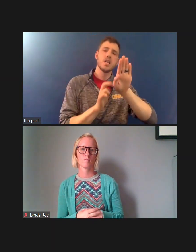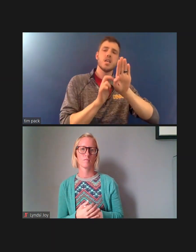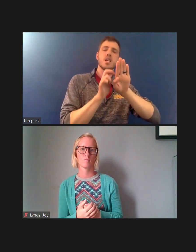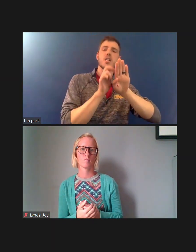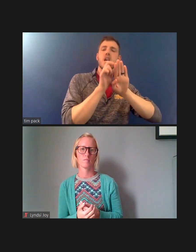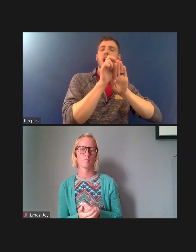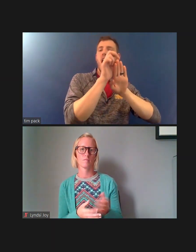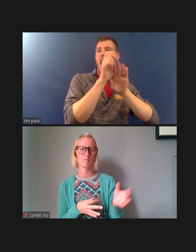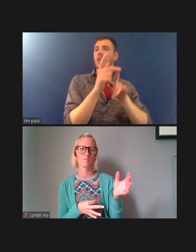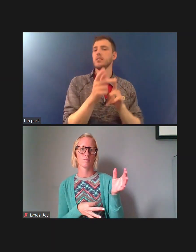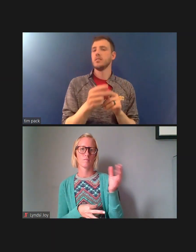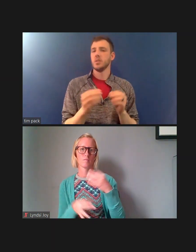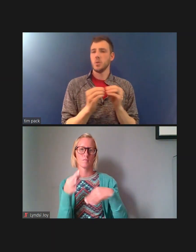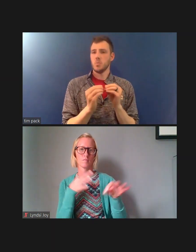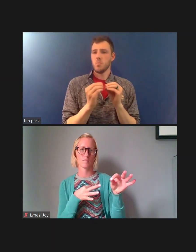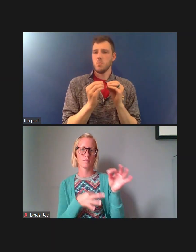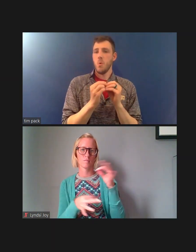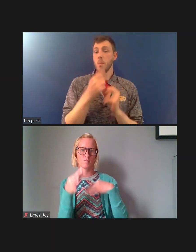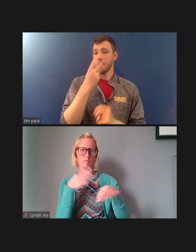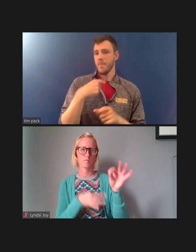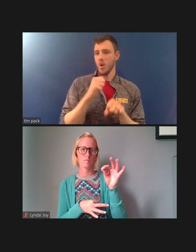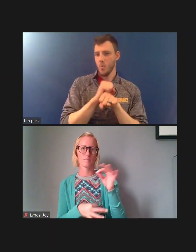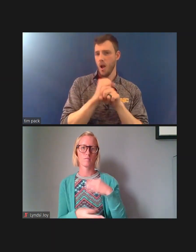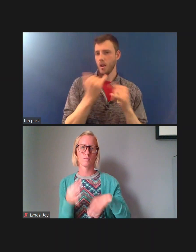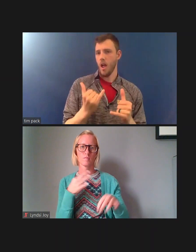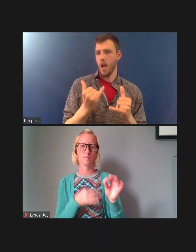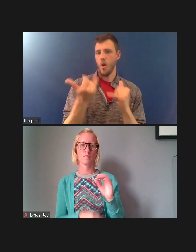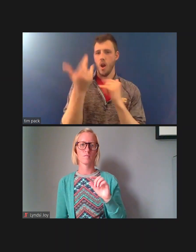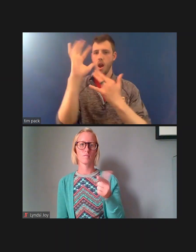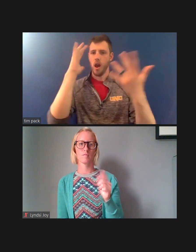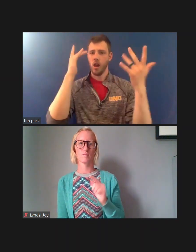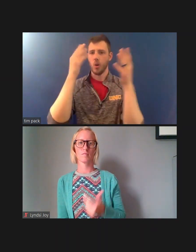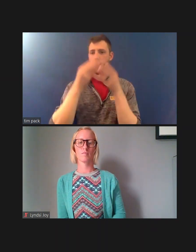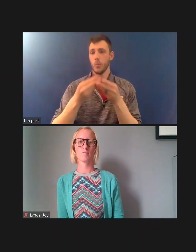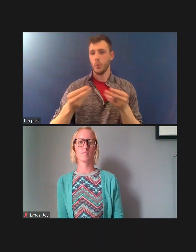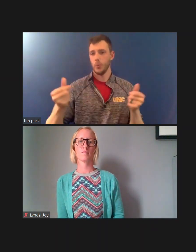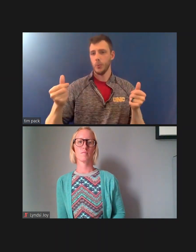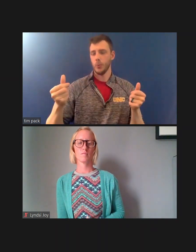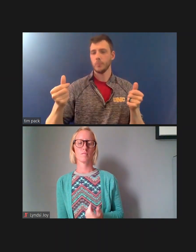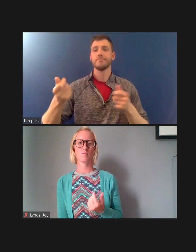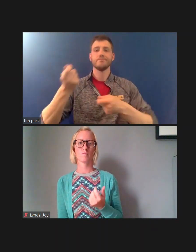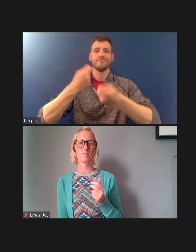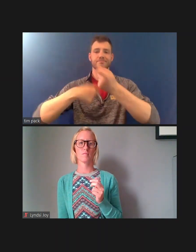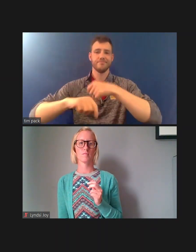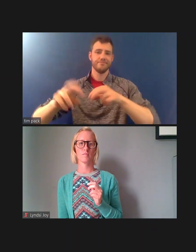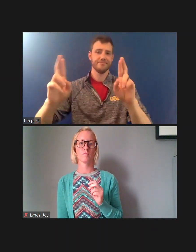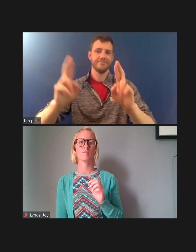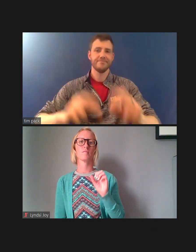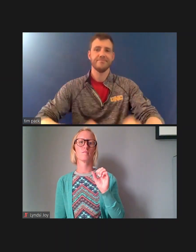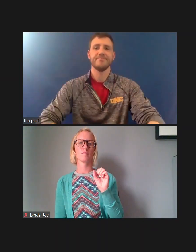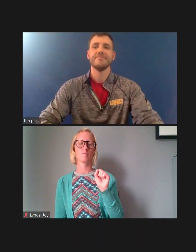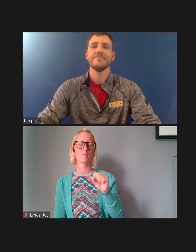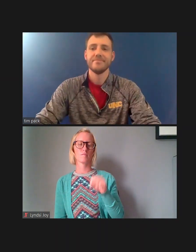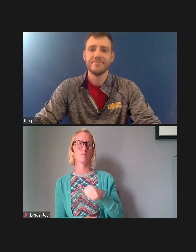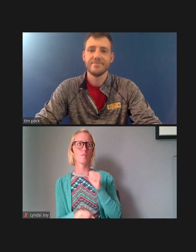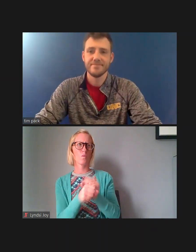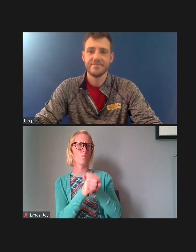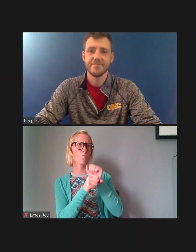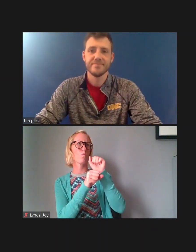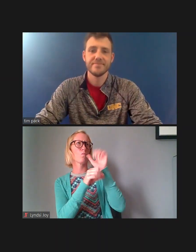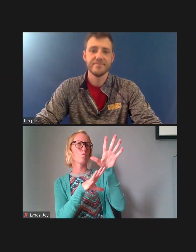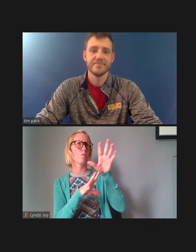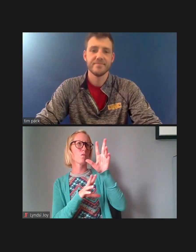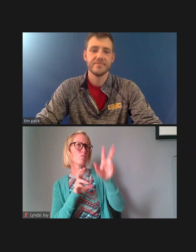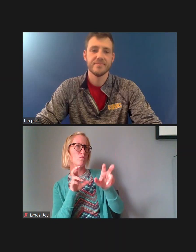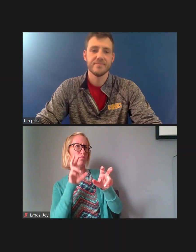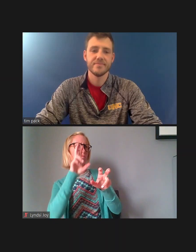jungly stuff and more pink rock. Come on. The 3 boys began to scramble up. Some unknown force had wrenched and shattered these cubes